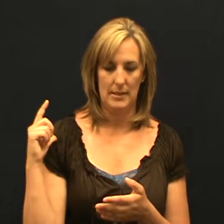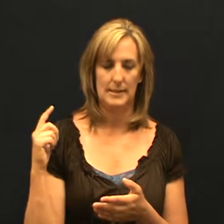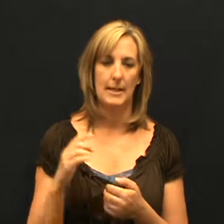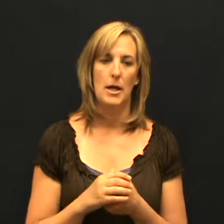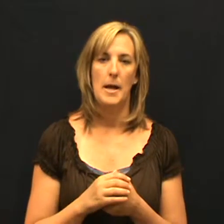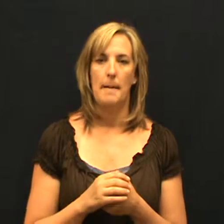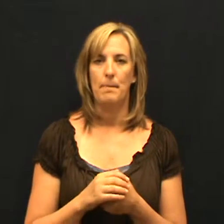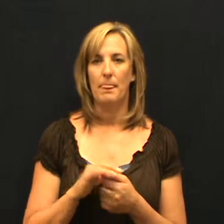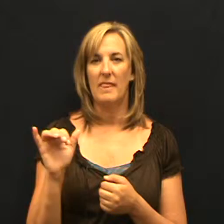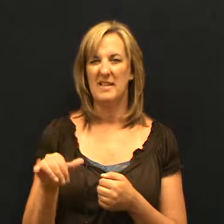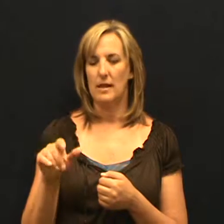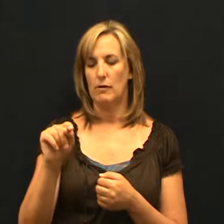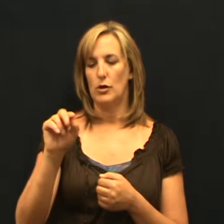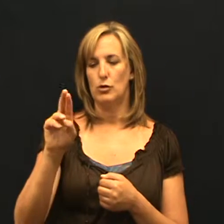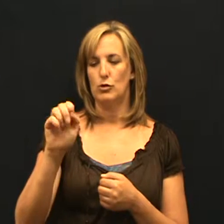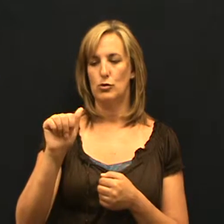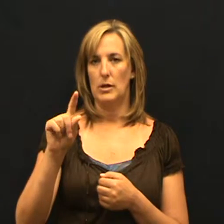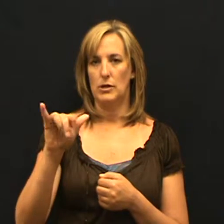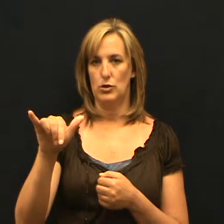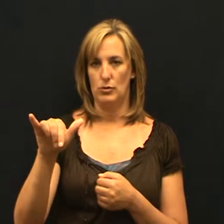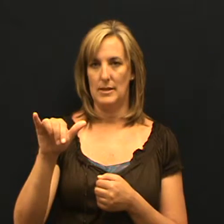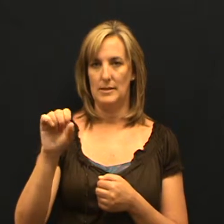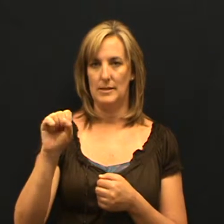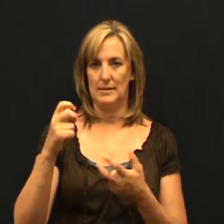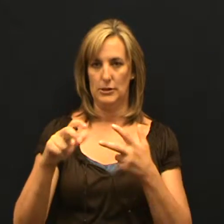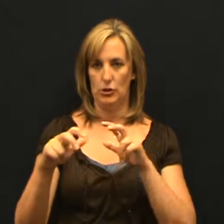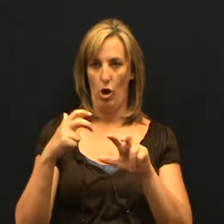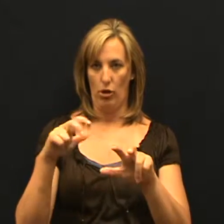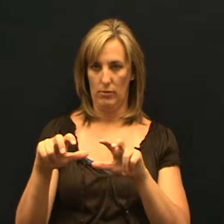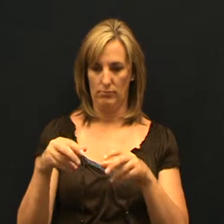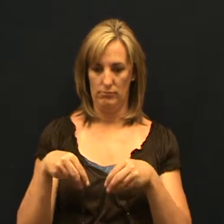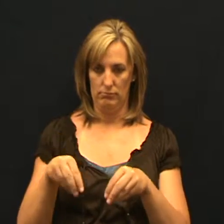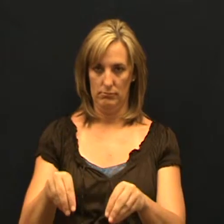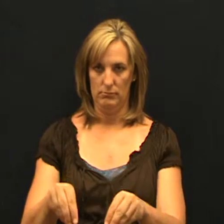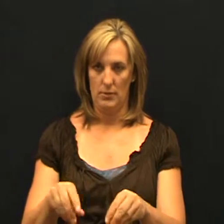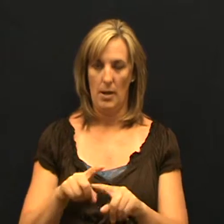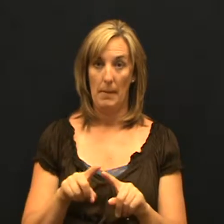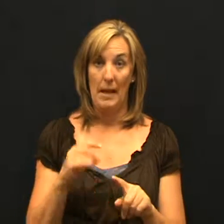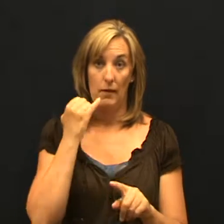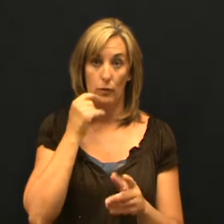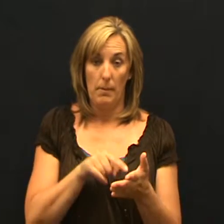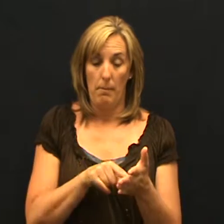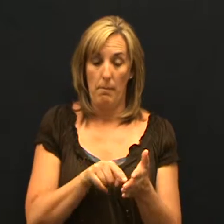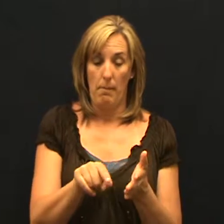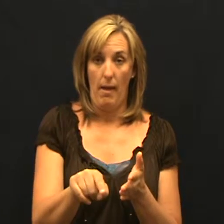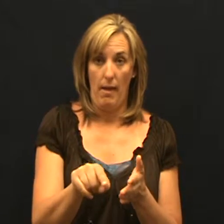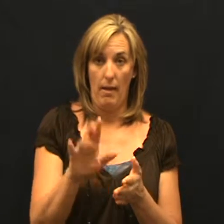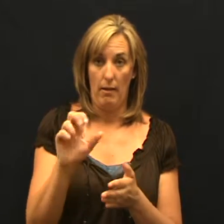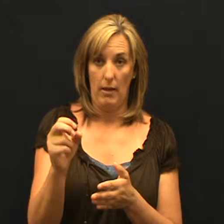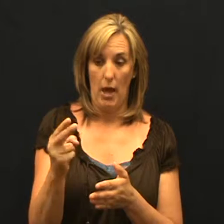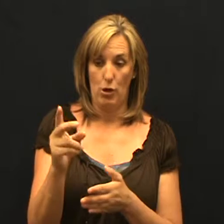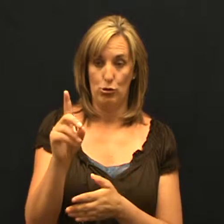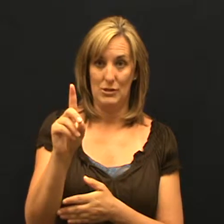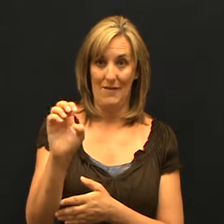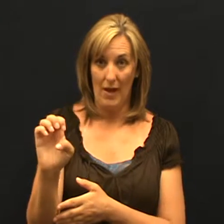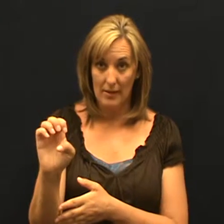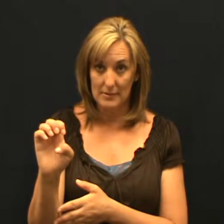stock transactions. And remember, if we pay cash dividends to owners, that will fall under the